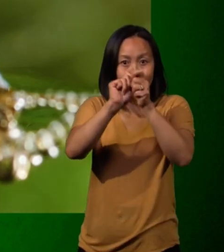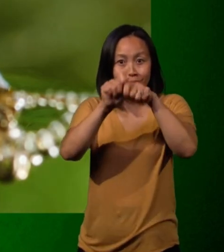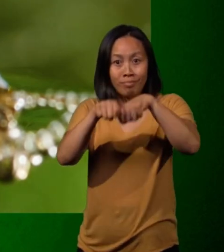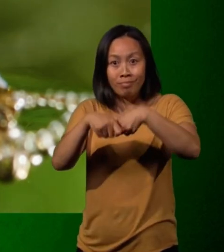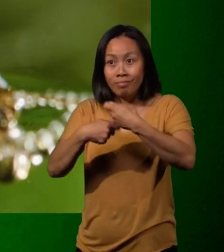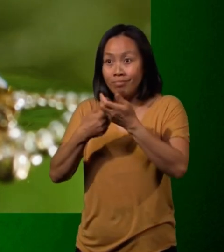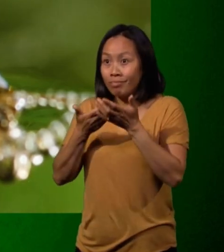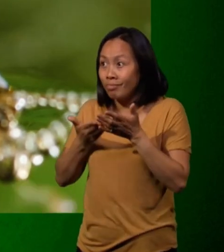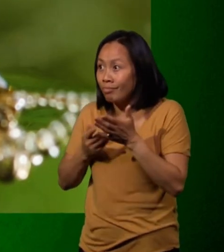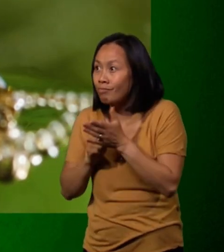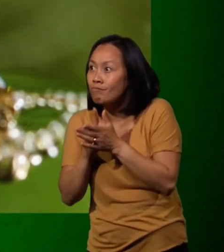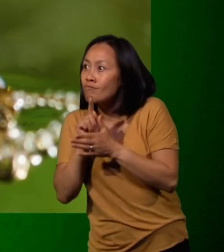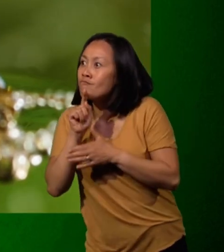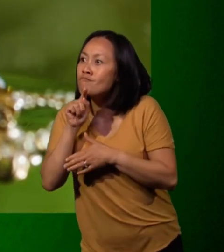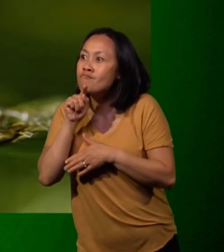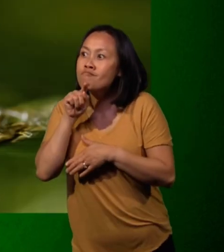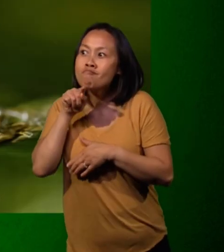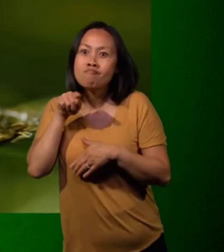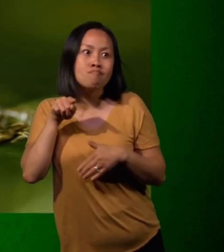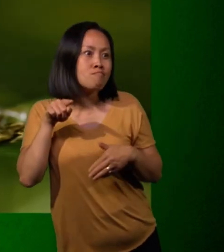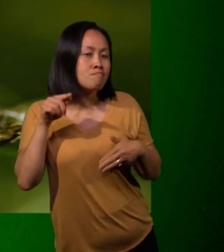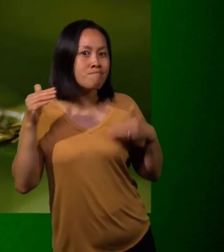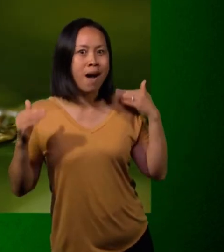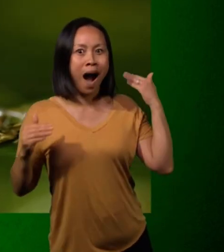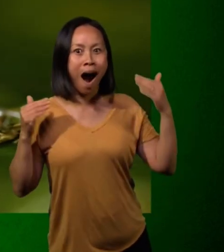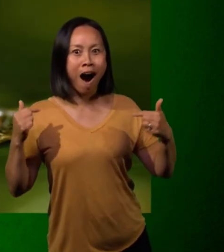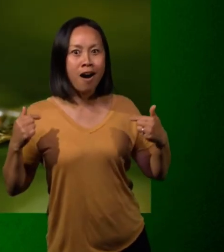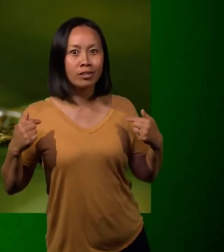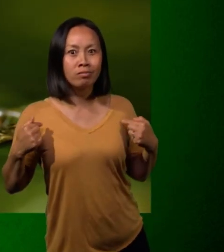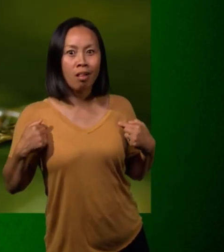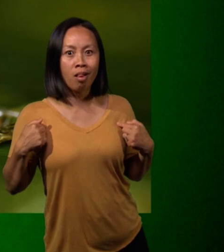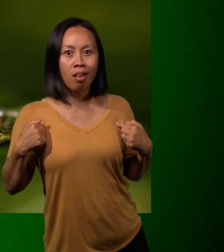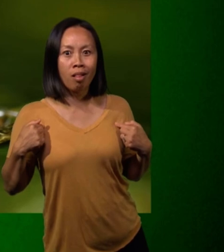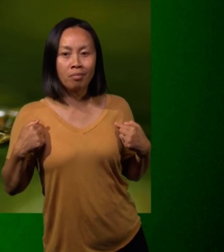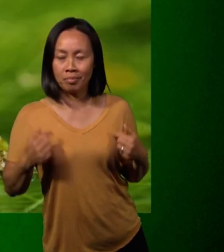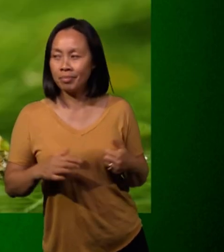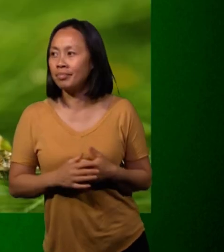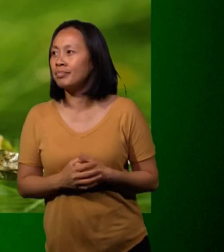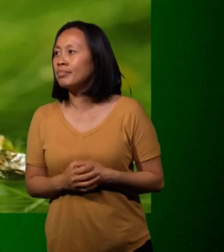they emerge into their adult form.